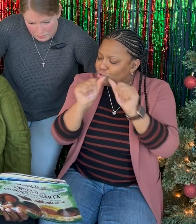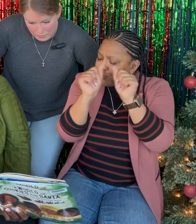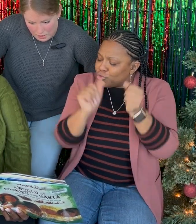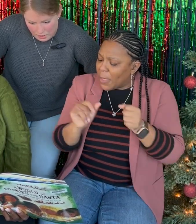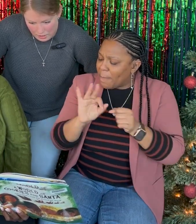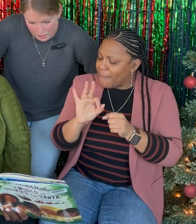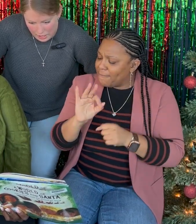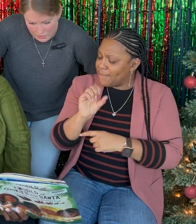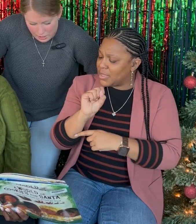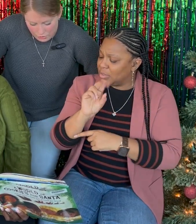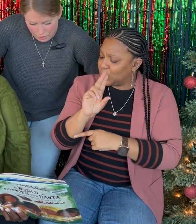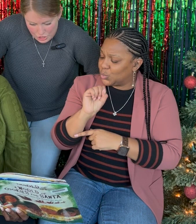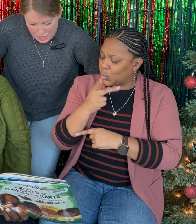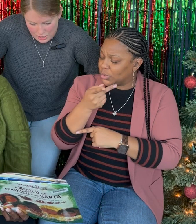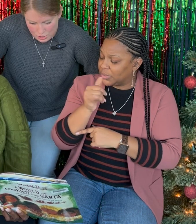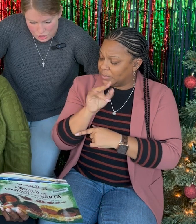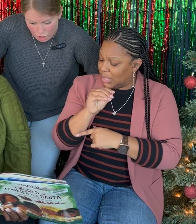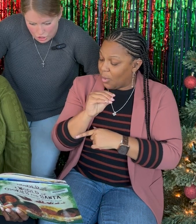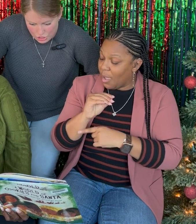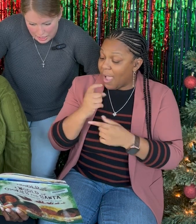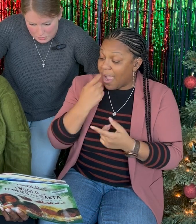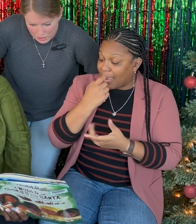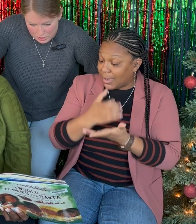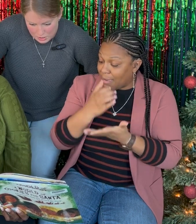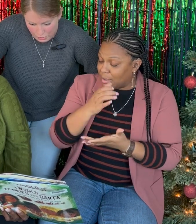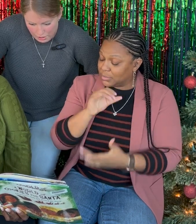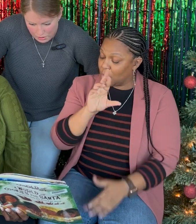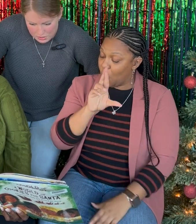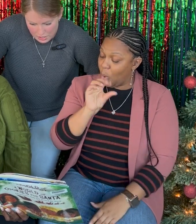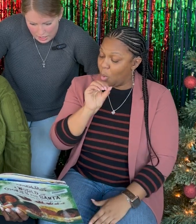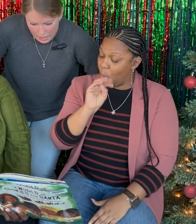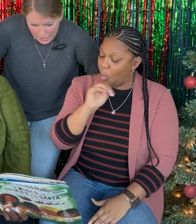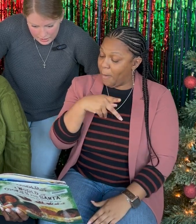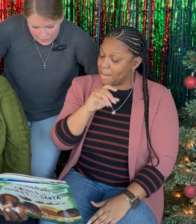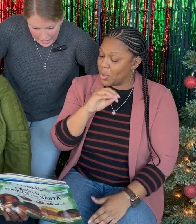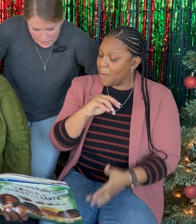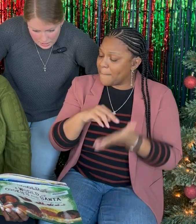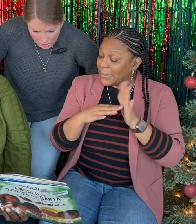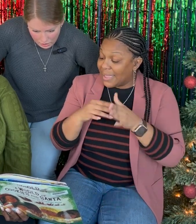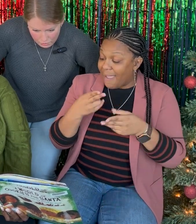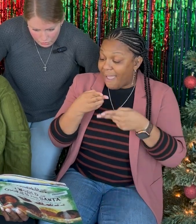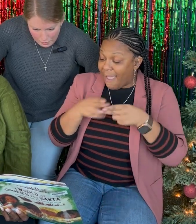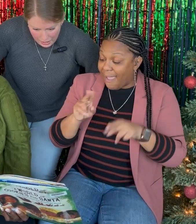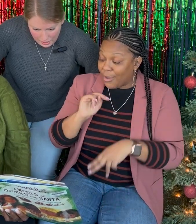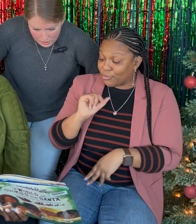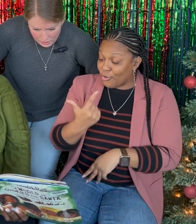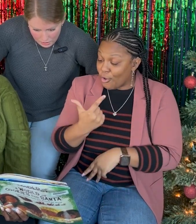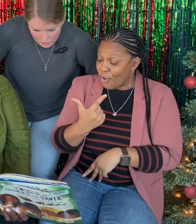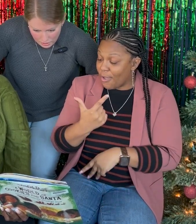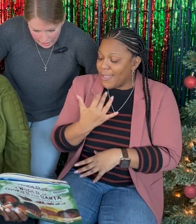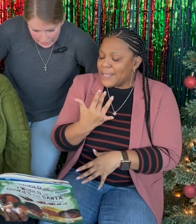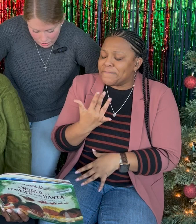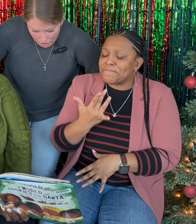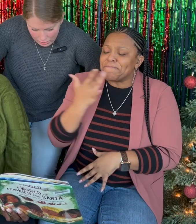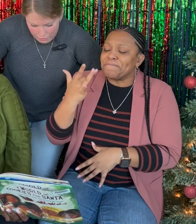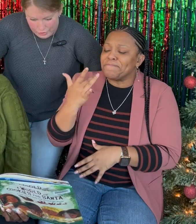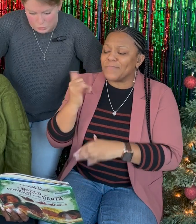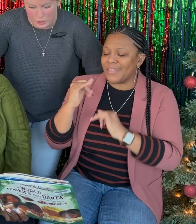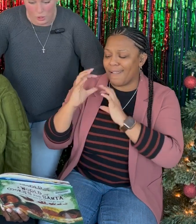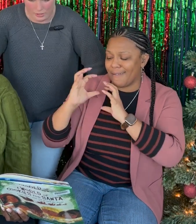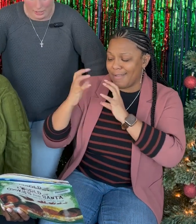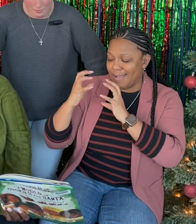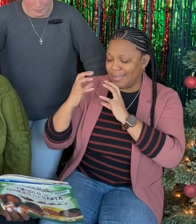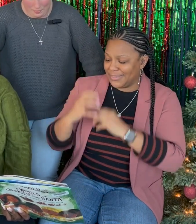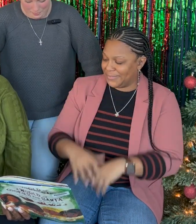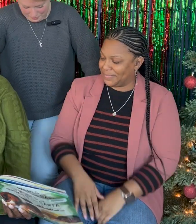give him a gift of crunchy, star-shaped sombreros and a glass of champagne, eggnog filled